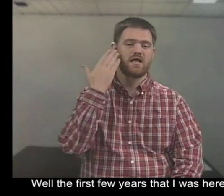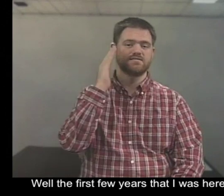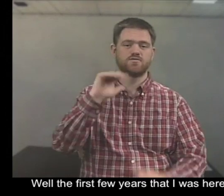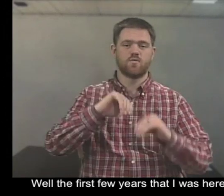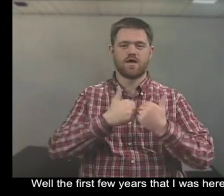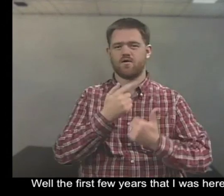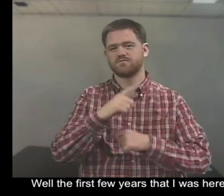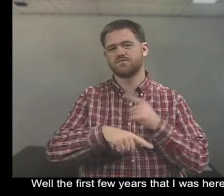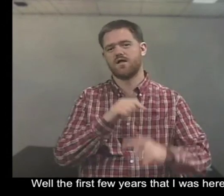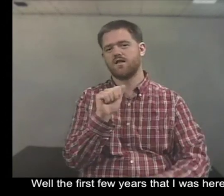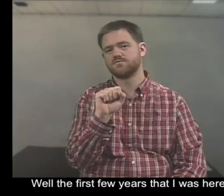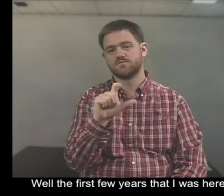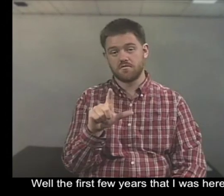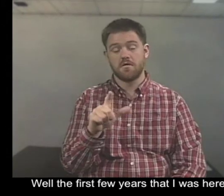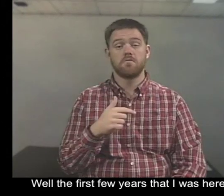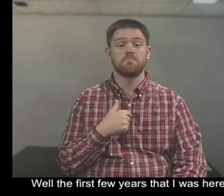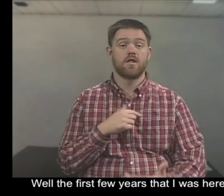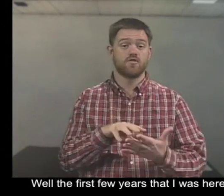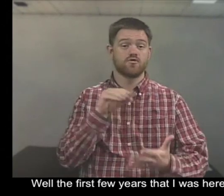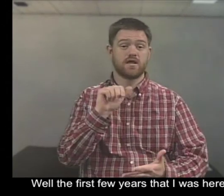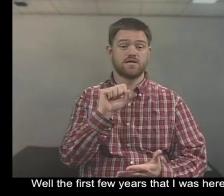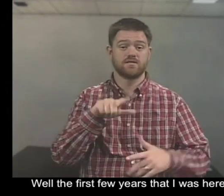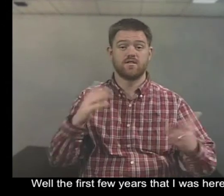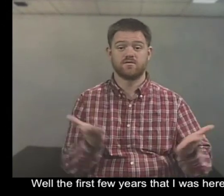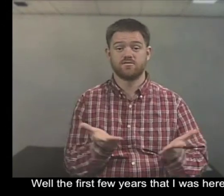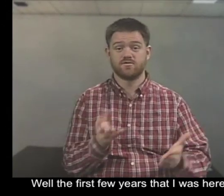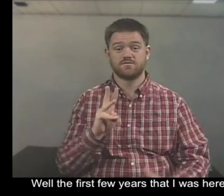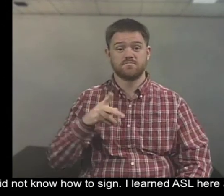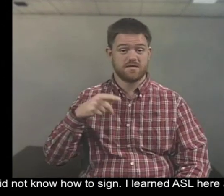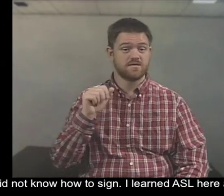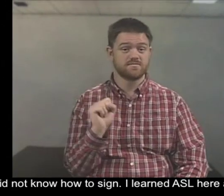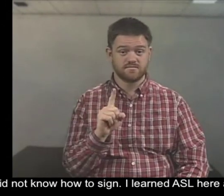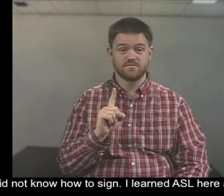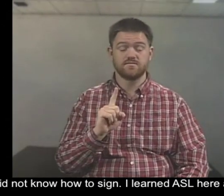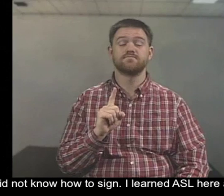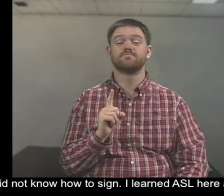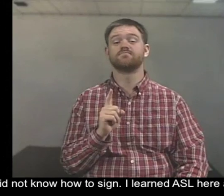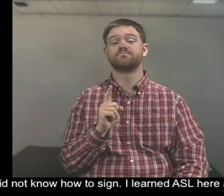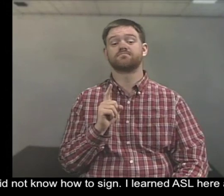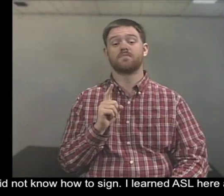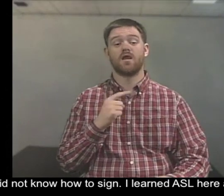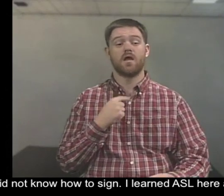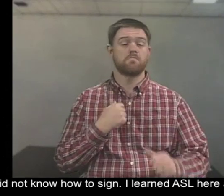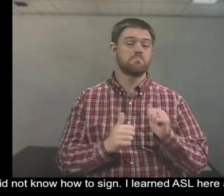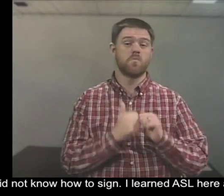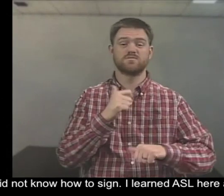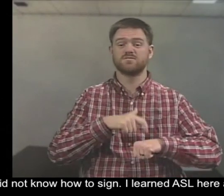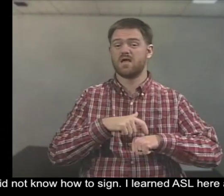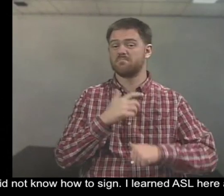Well, the first few years that I was here, I didn't know how to sign. I learned ASL here at